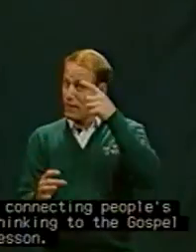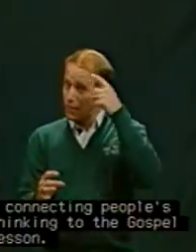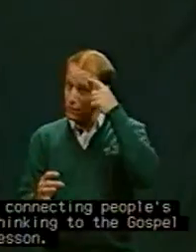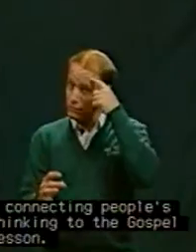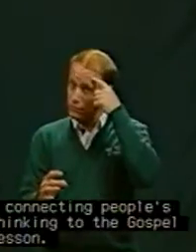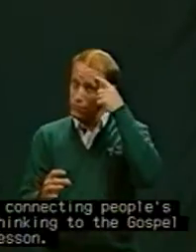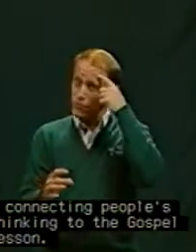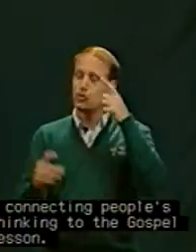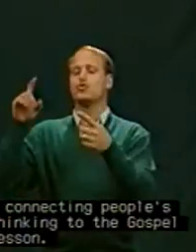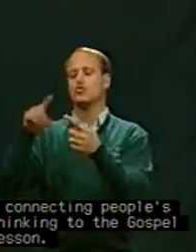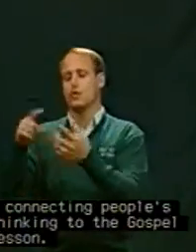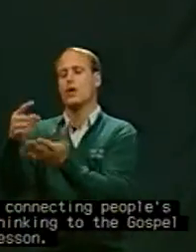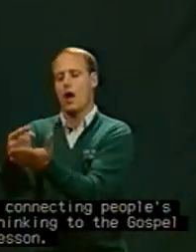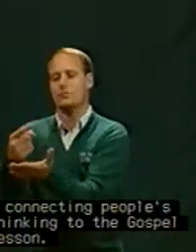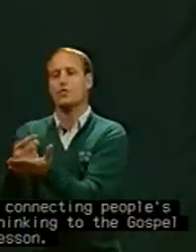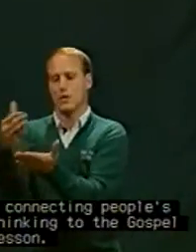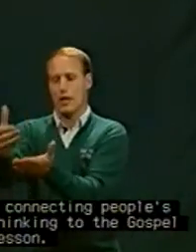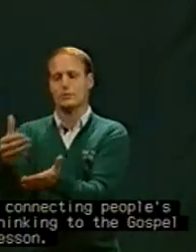connecting people's thinking to the gospel lesson.